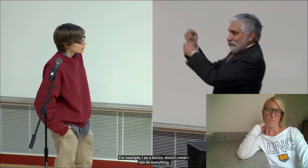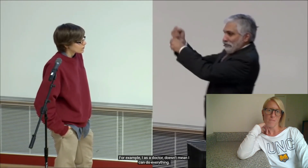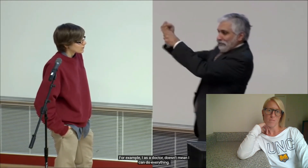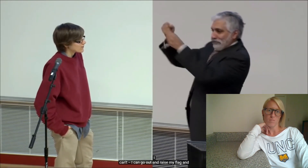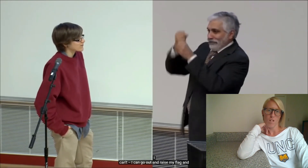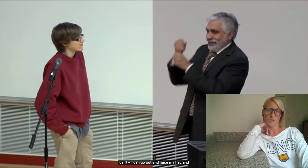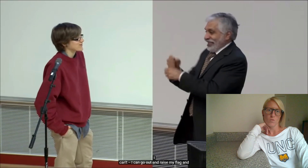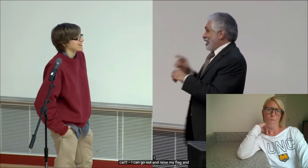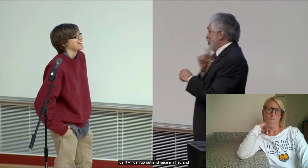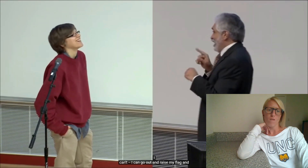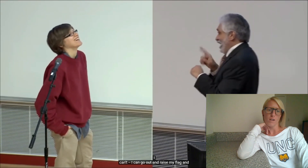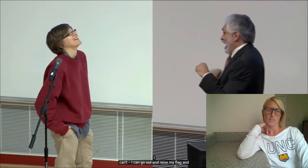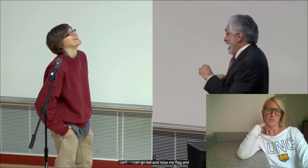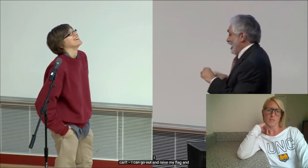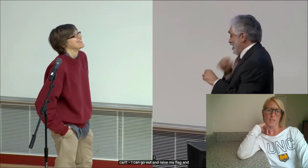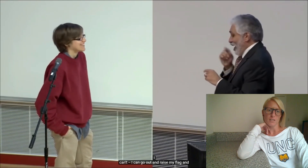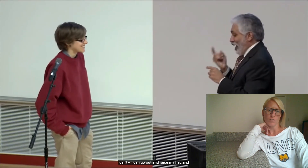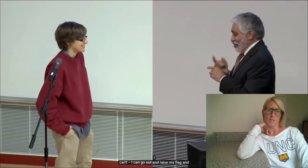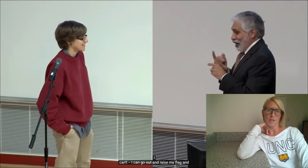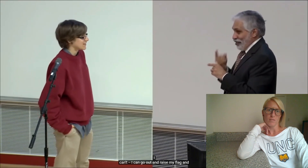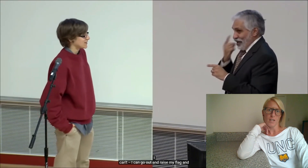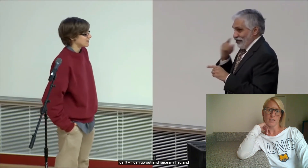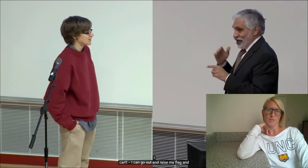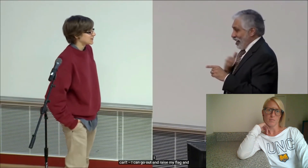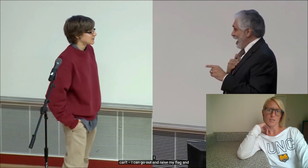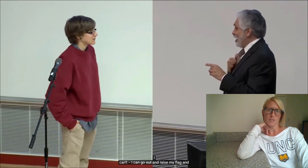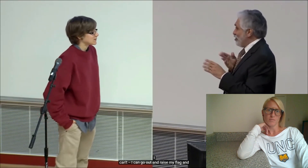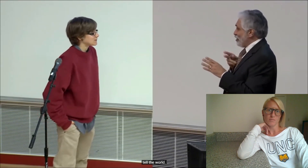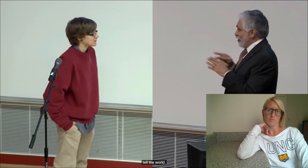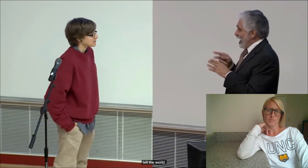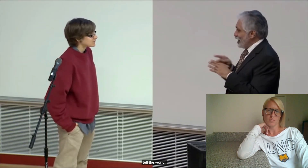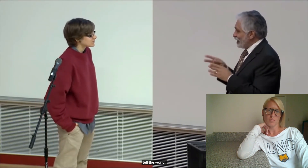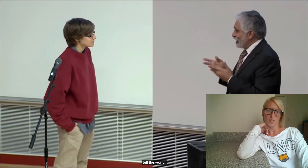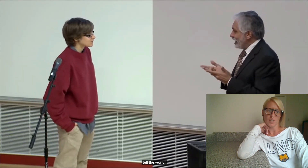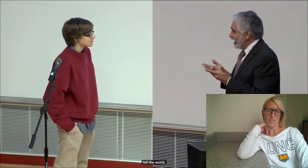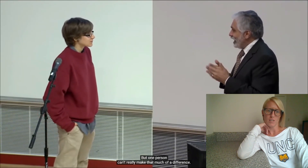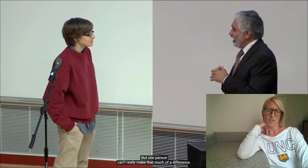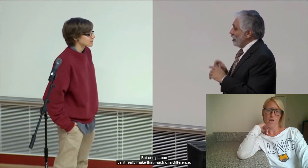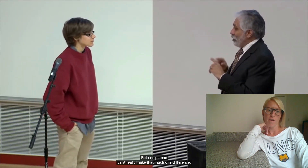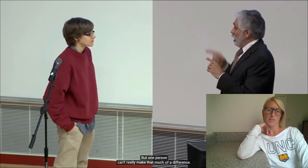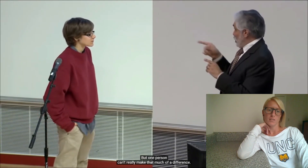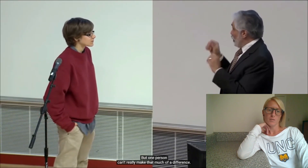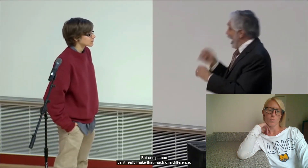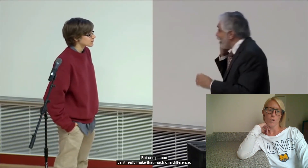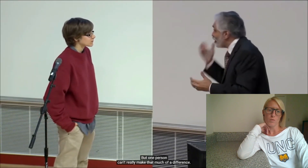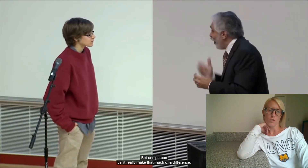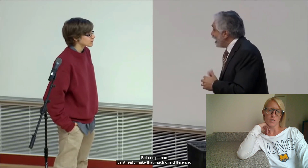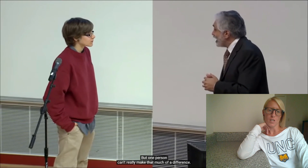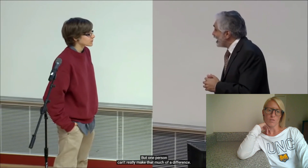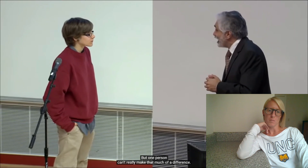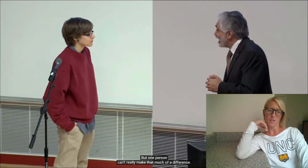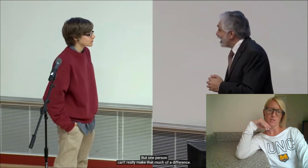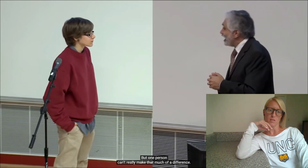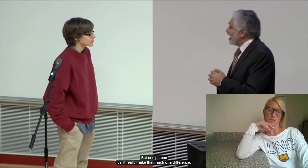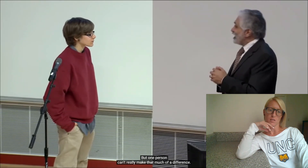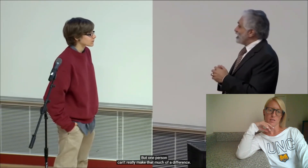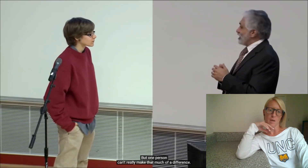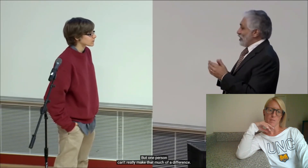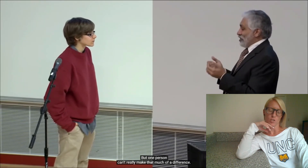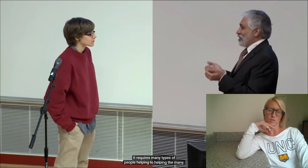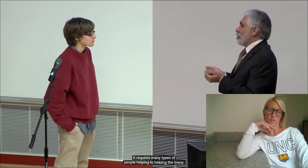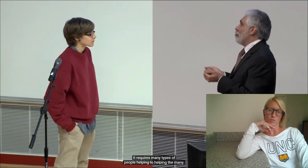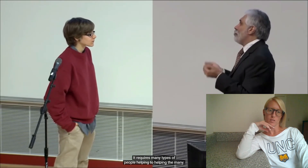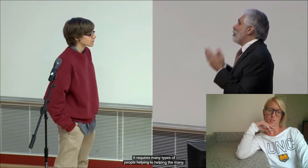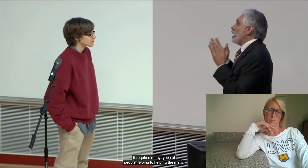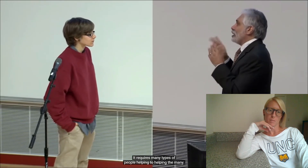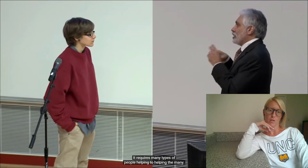everything. I can go out and raise my flag and tell the world, but one person really can't make that much of a difference.